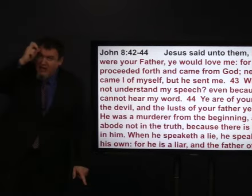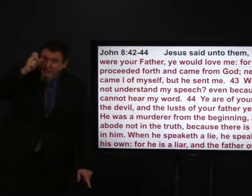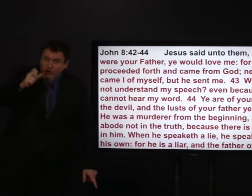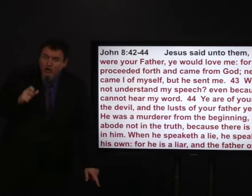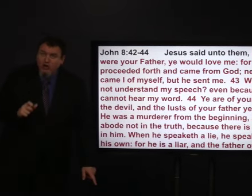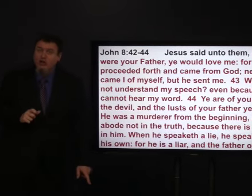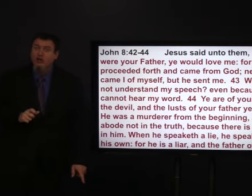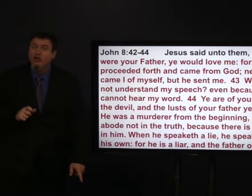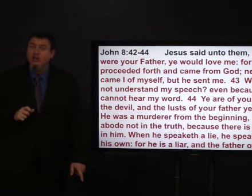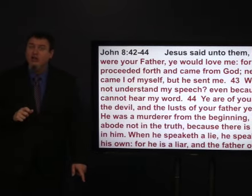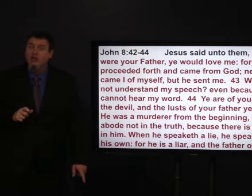The devil.